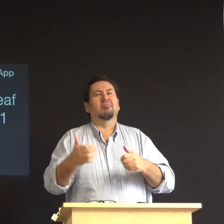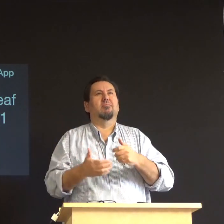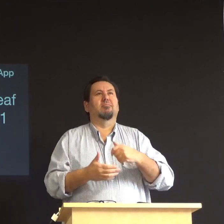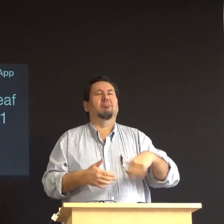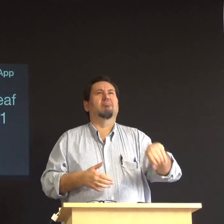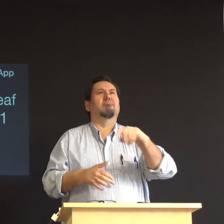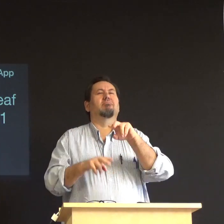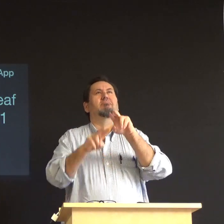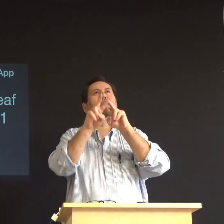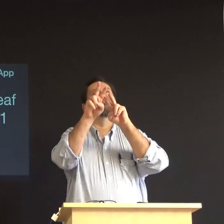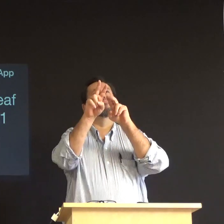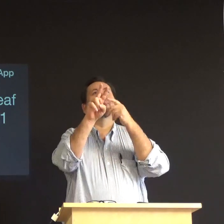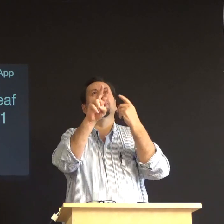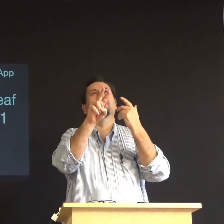others.